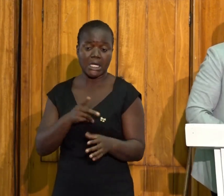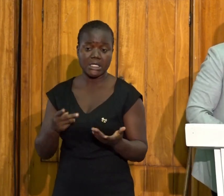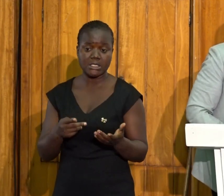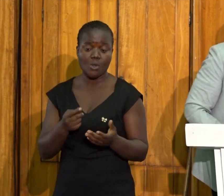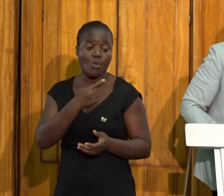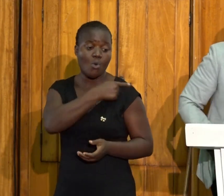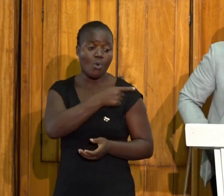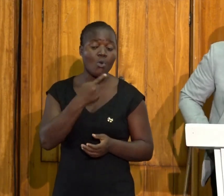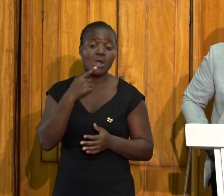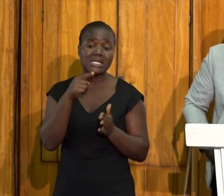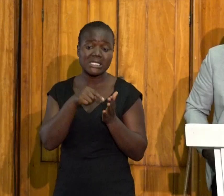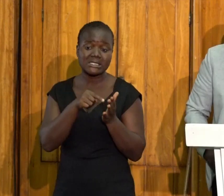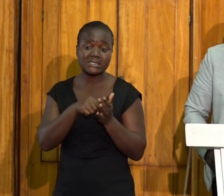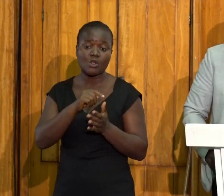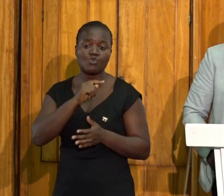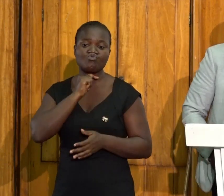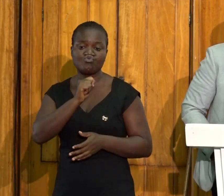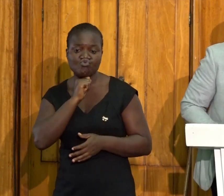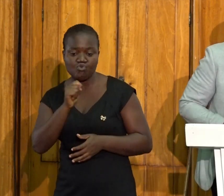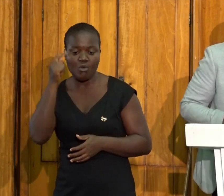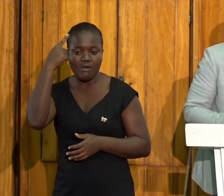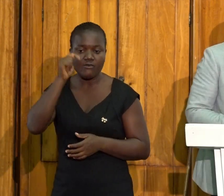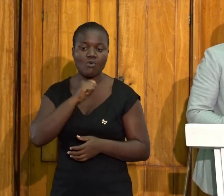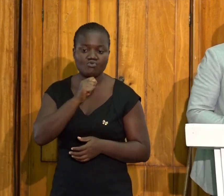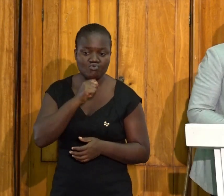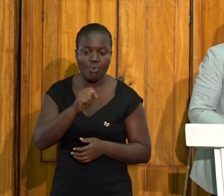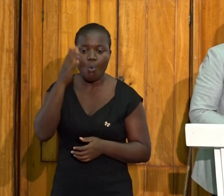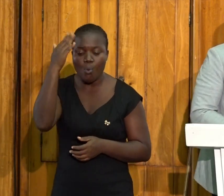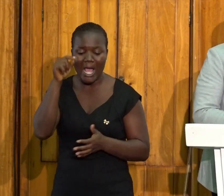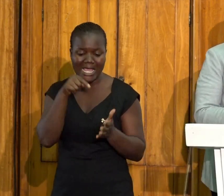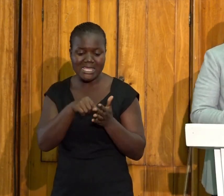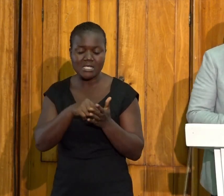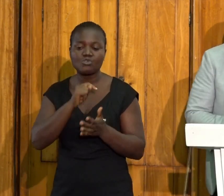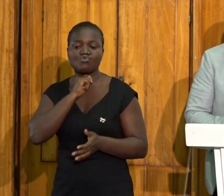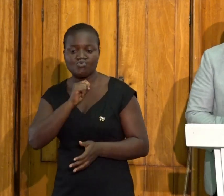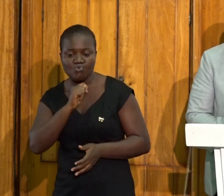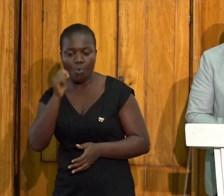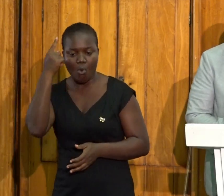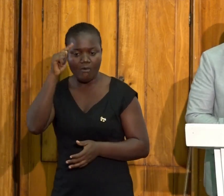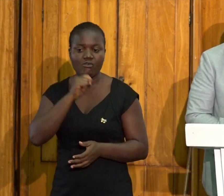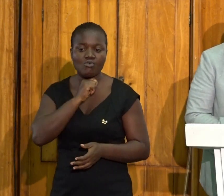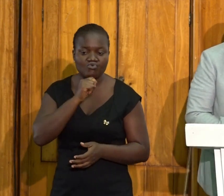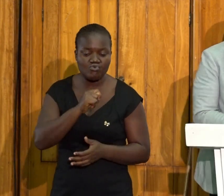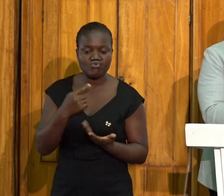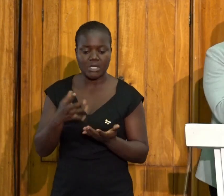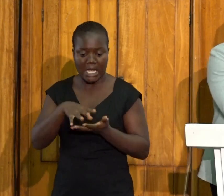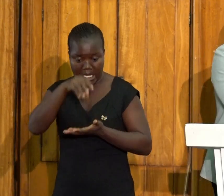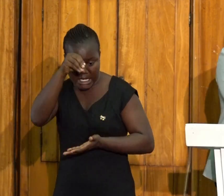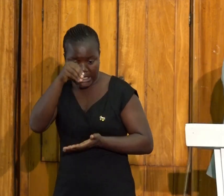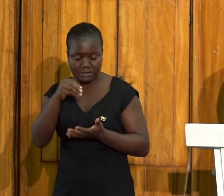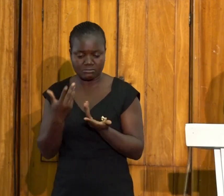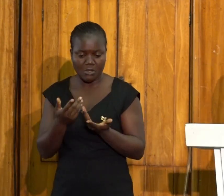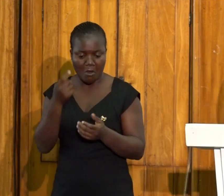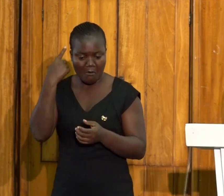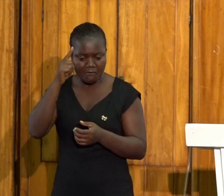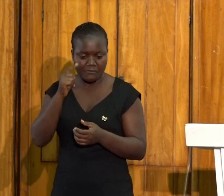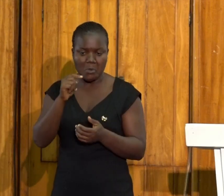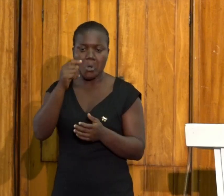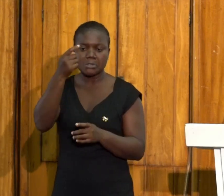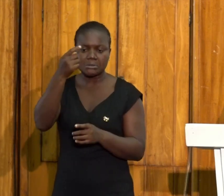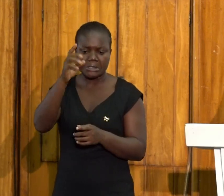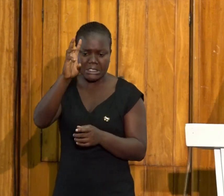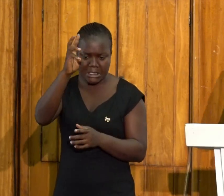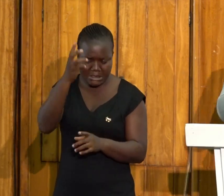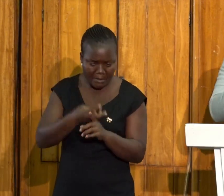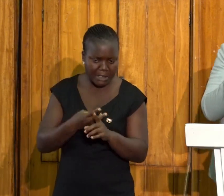a 2-for-2 for LAN. Why is this a 2-for-2? LAN is given 6 monthly, so only 2 doses. Only